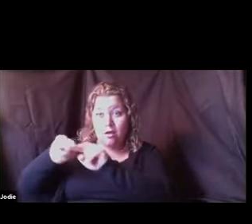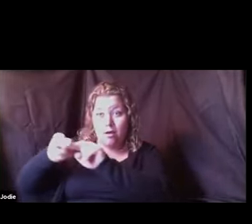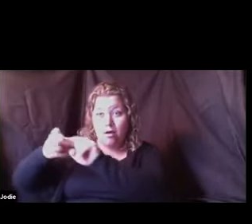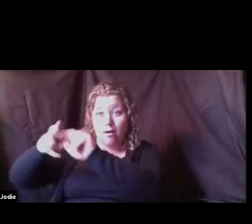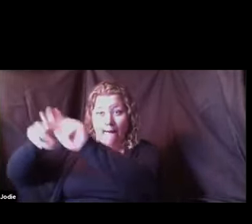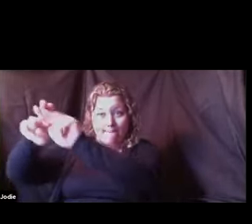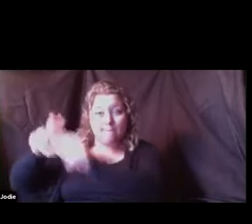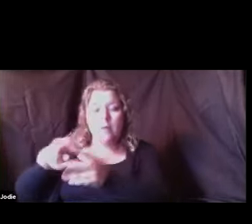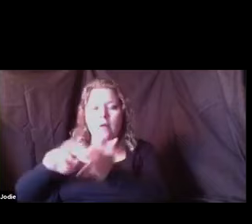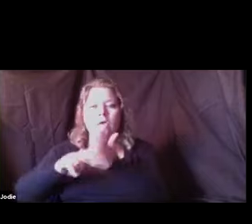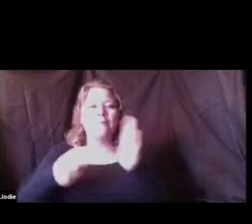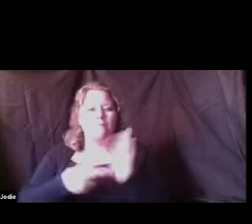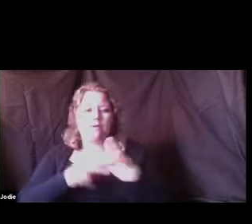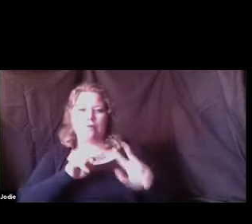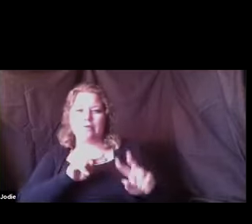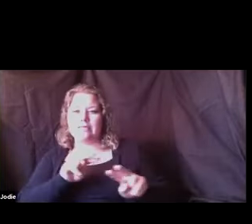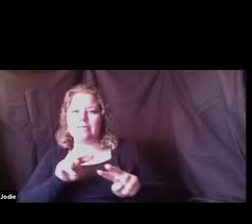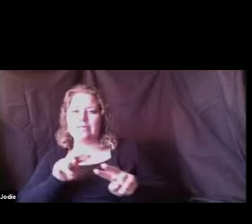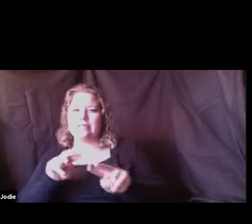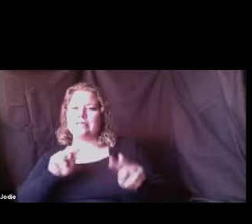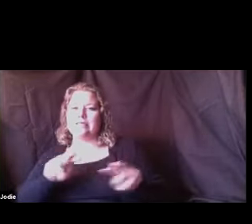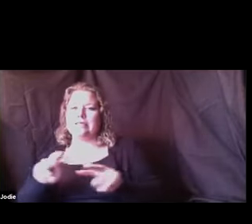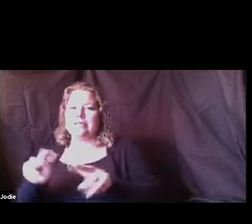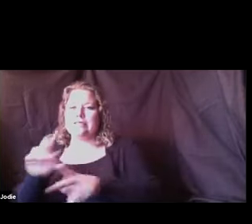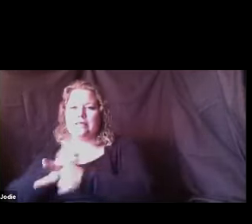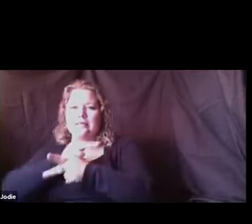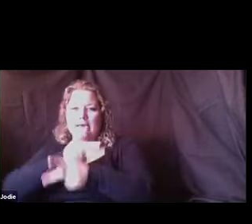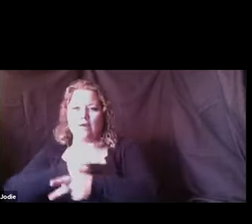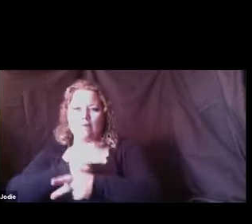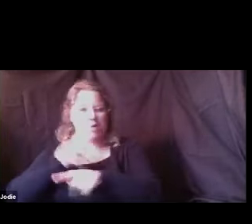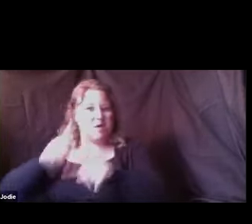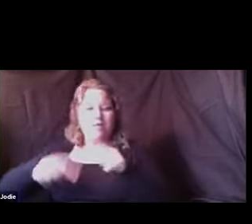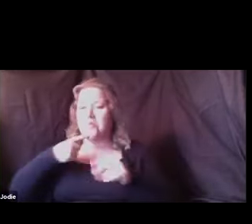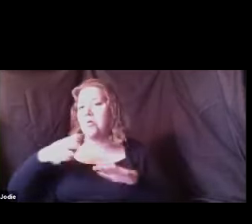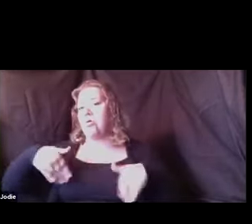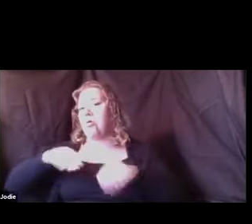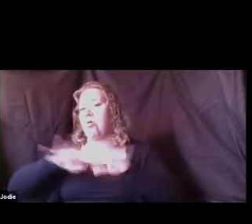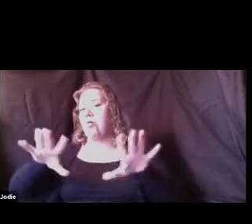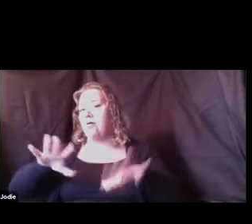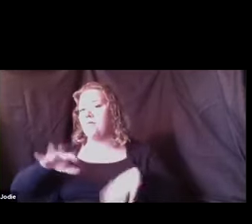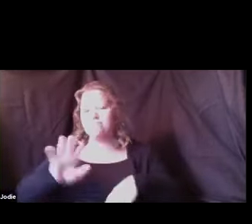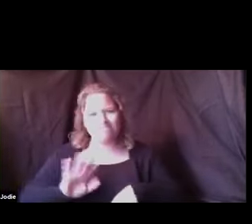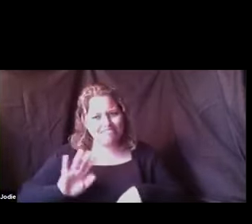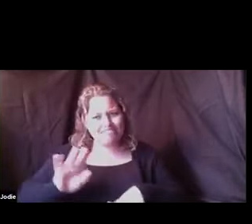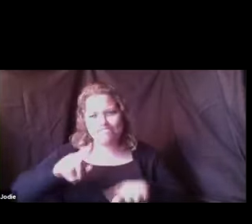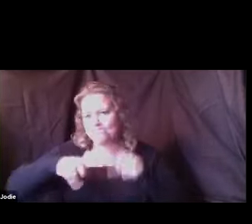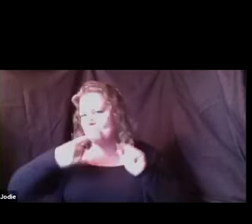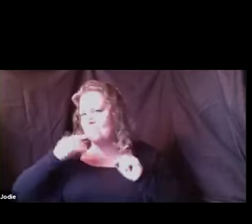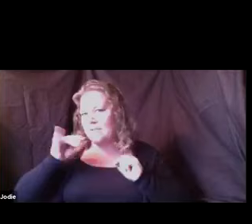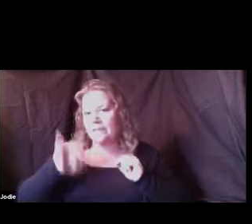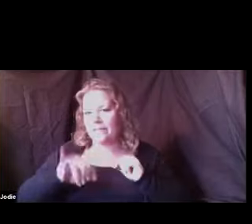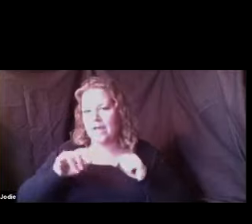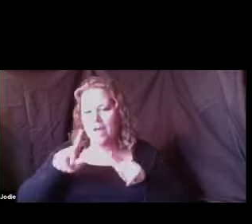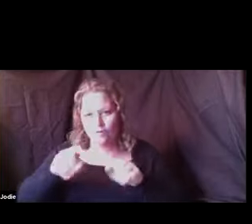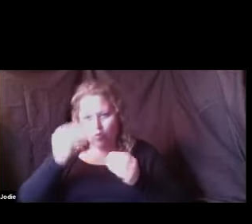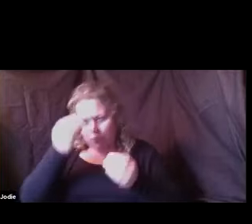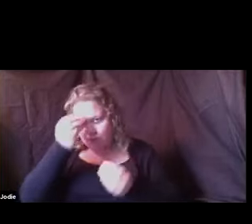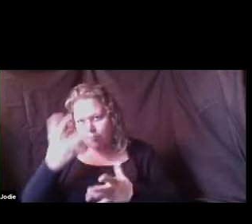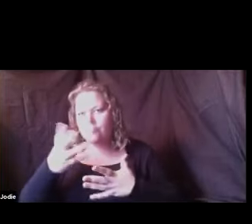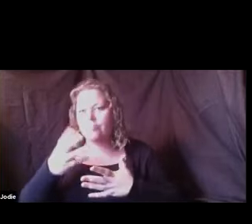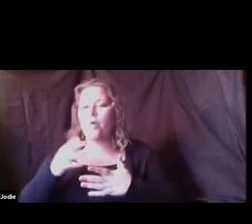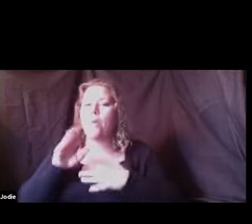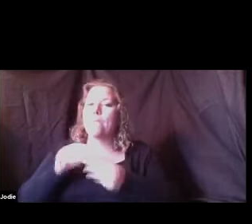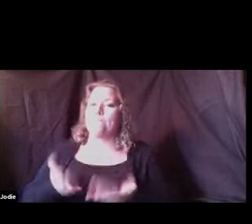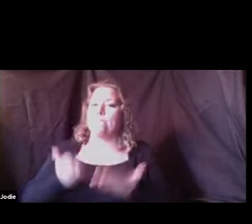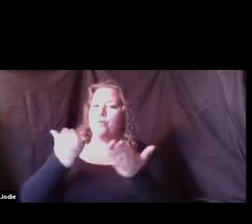just watch and monitor and be aware of, so that we can, again, provide whatever guidance